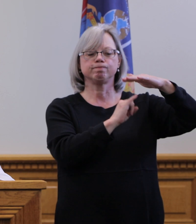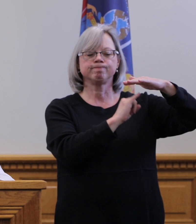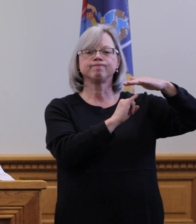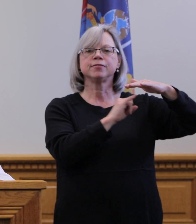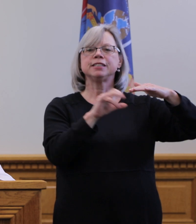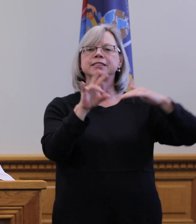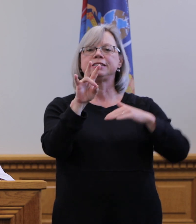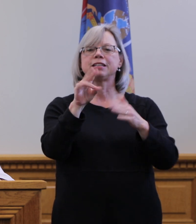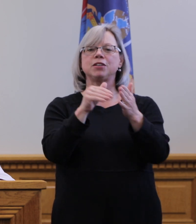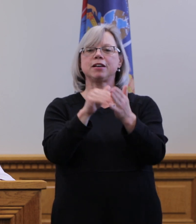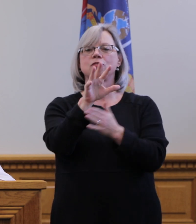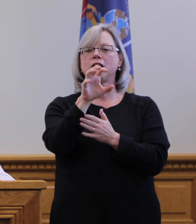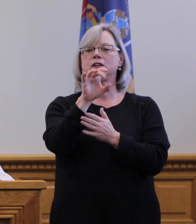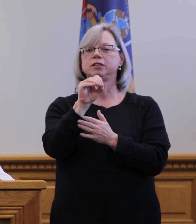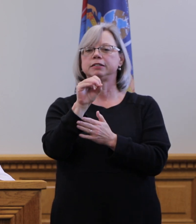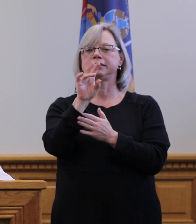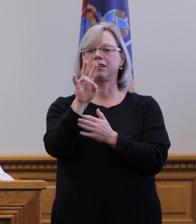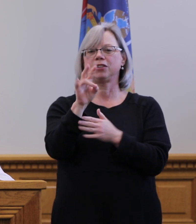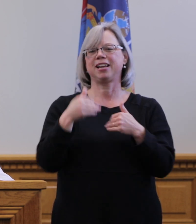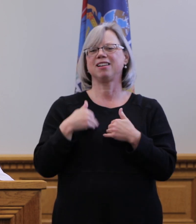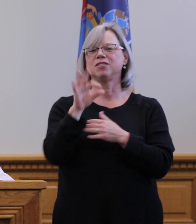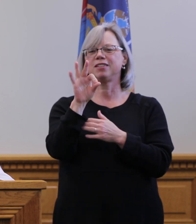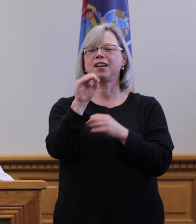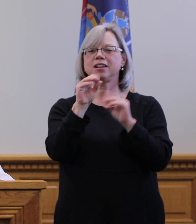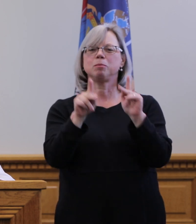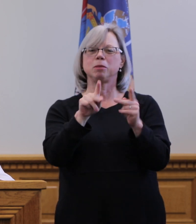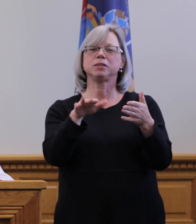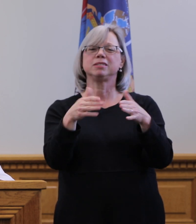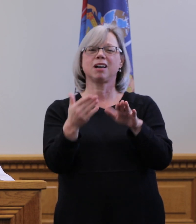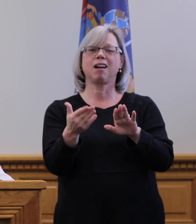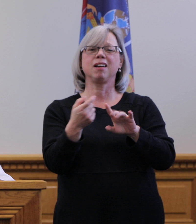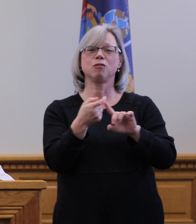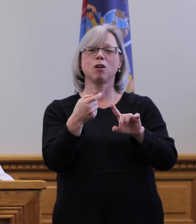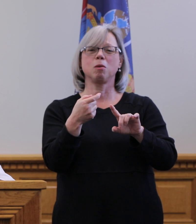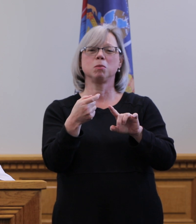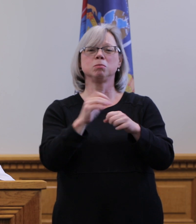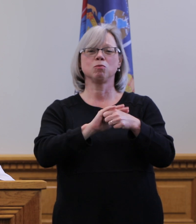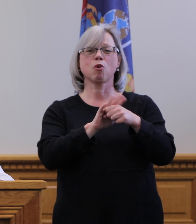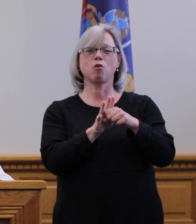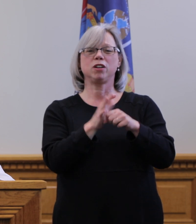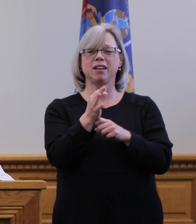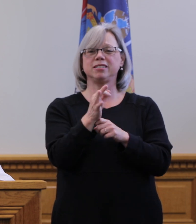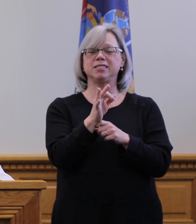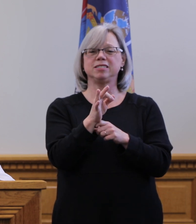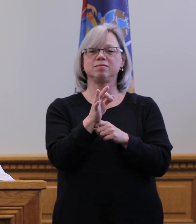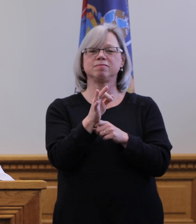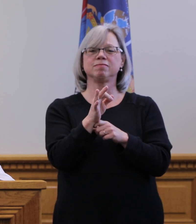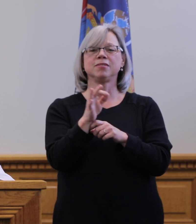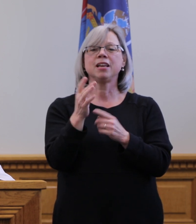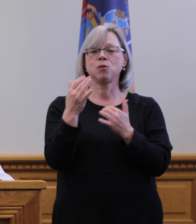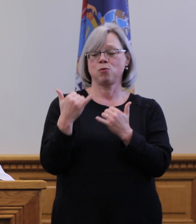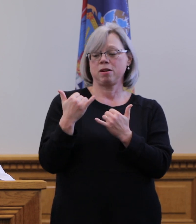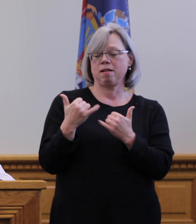7,507. We have 90 deaths related to COVID-19 as reported by the New York State Department of Health. And we